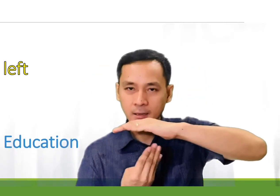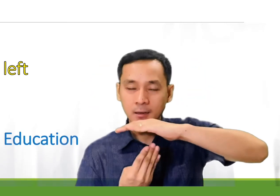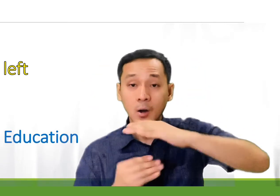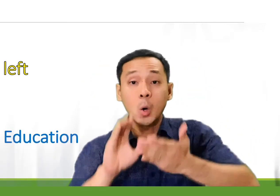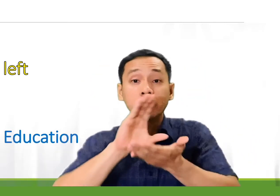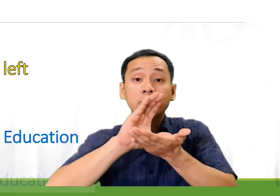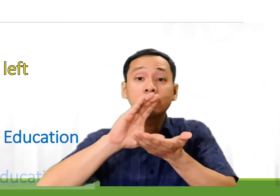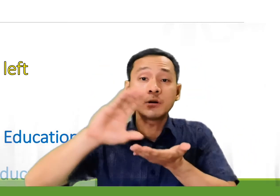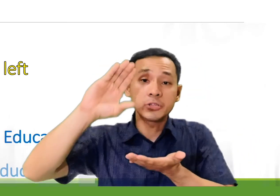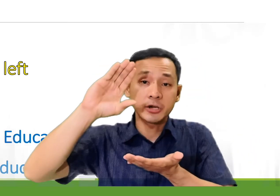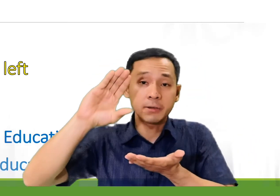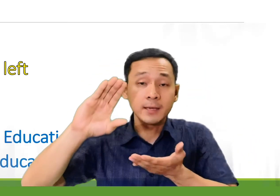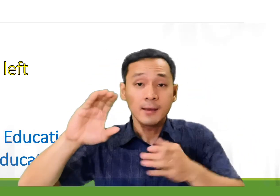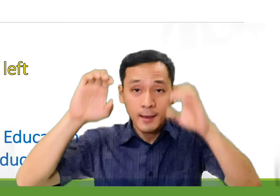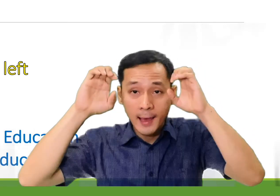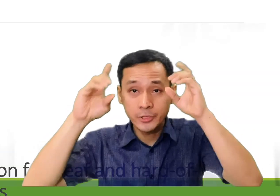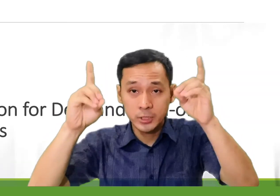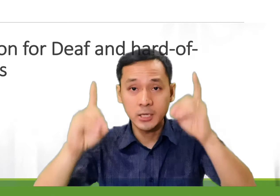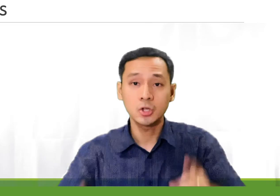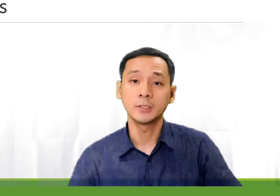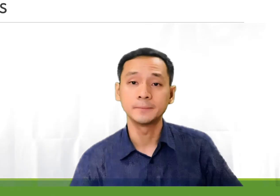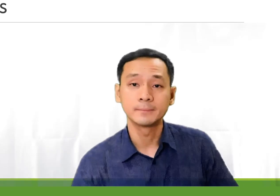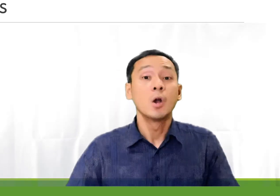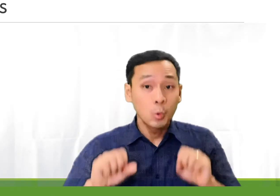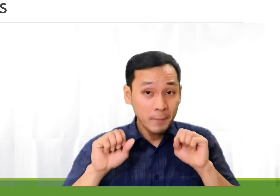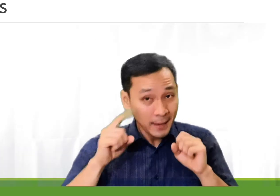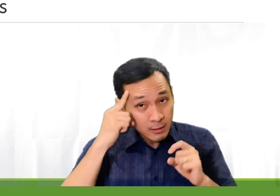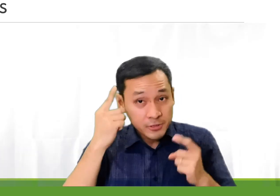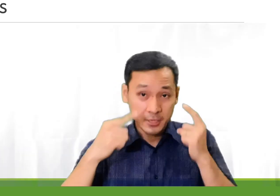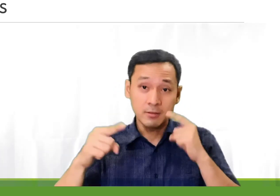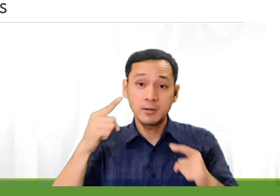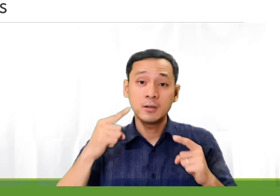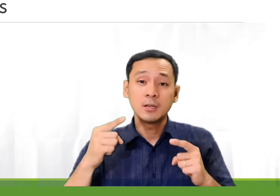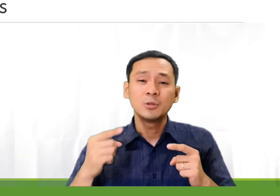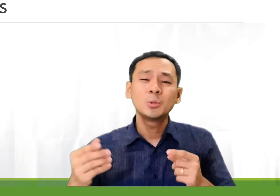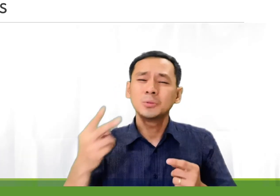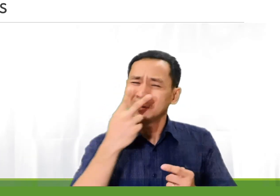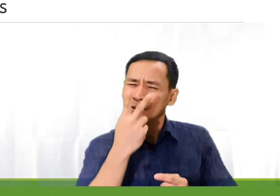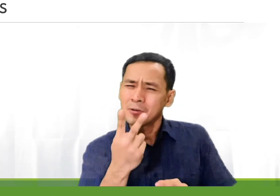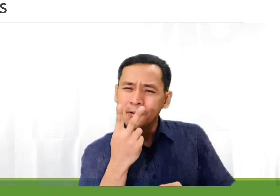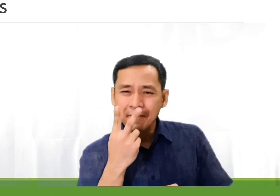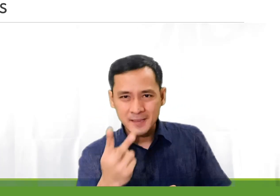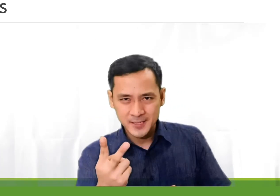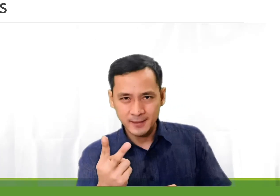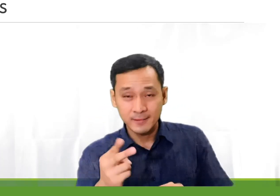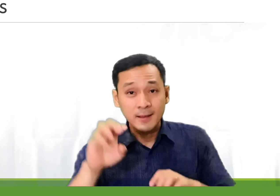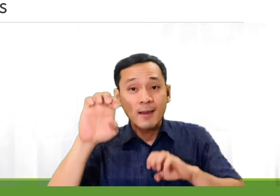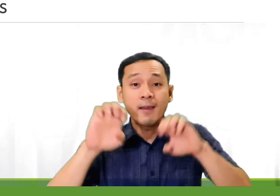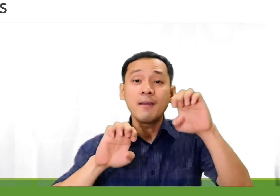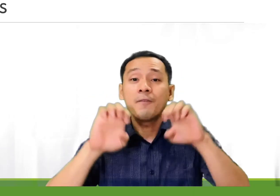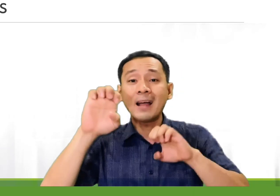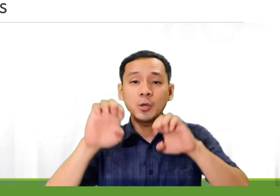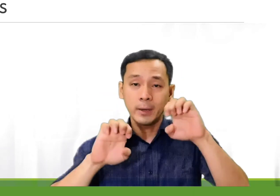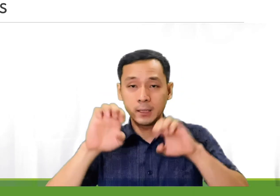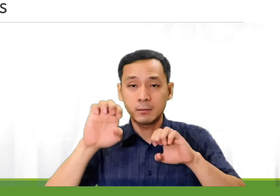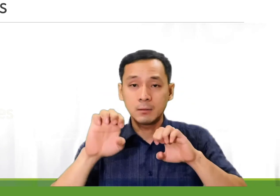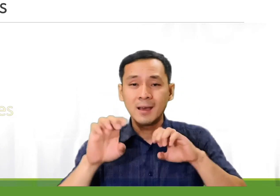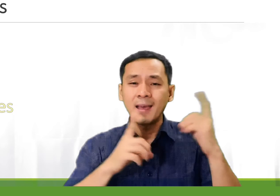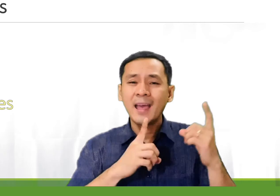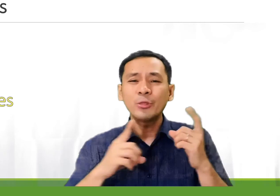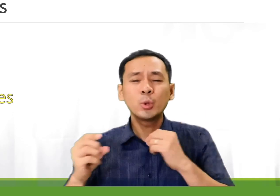basic or tertiary education. We may consider to revisit,